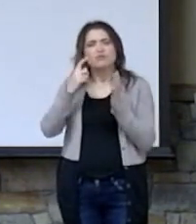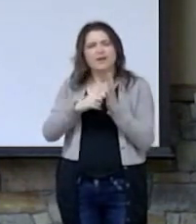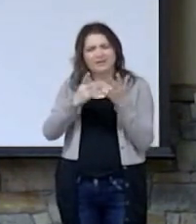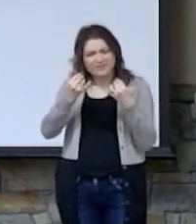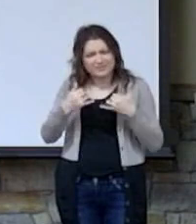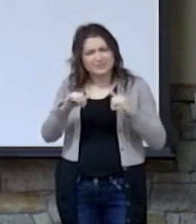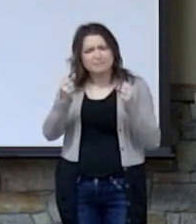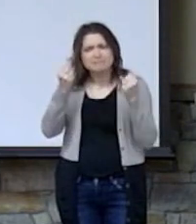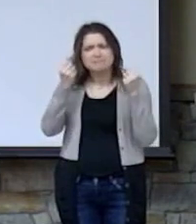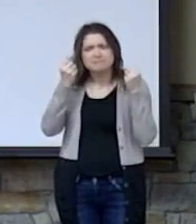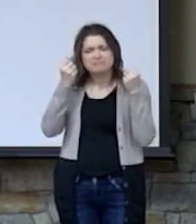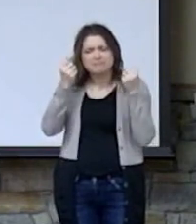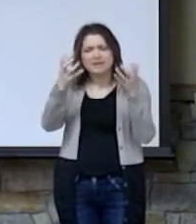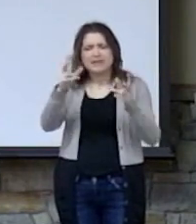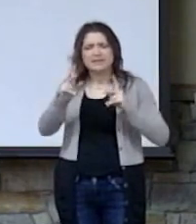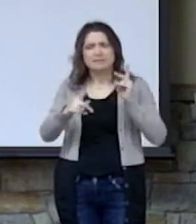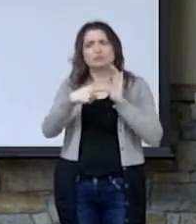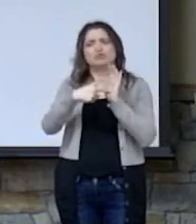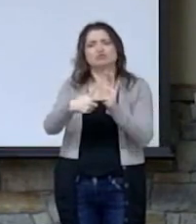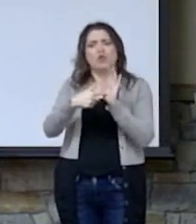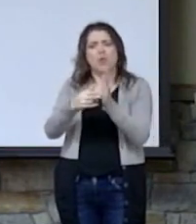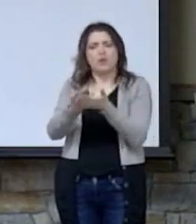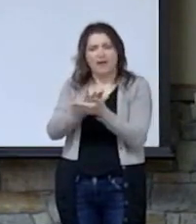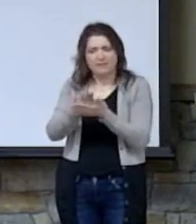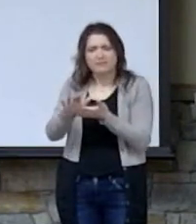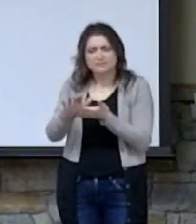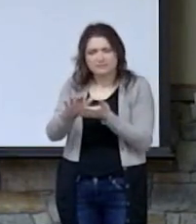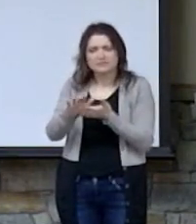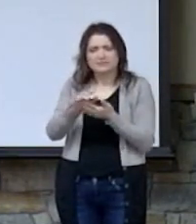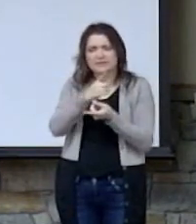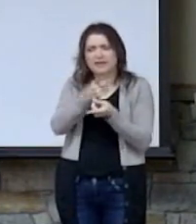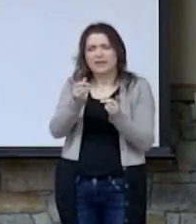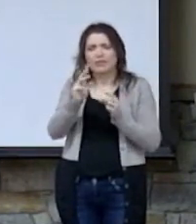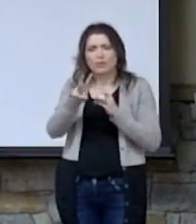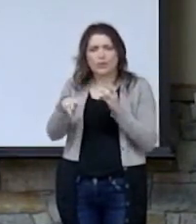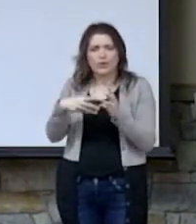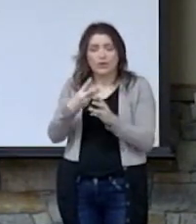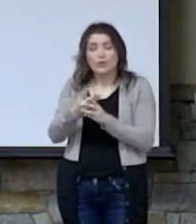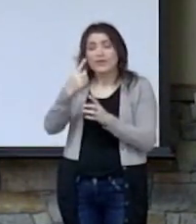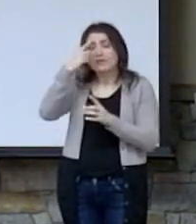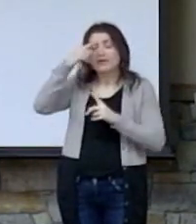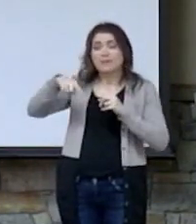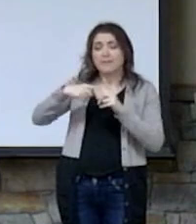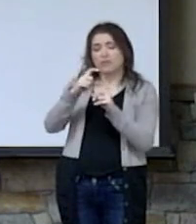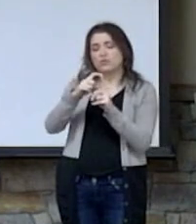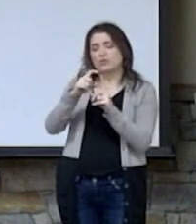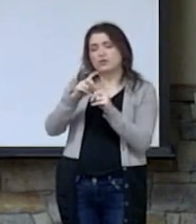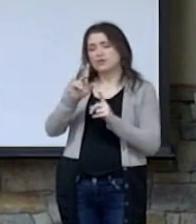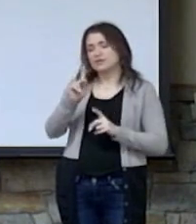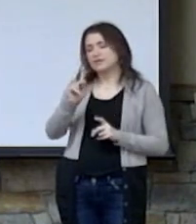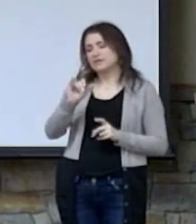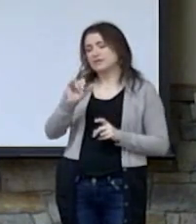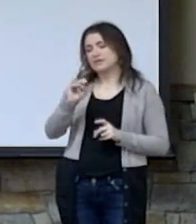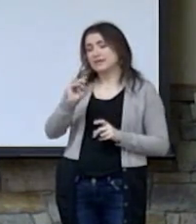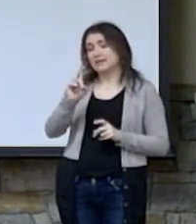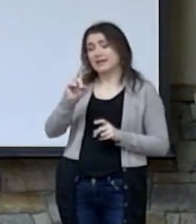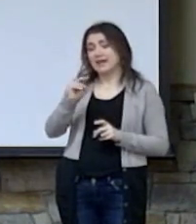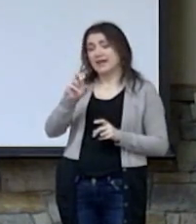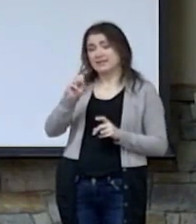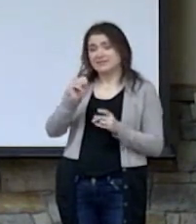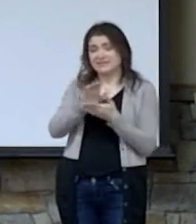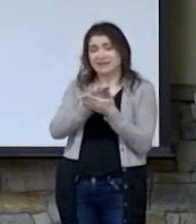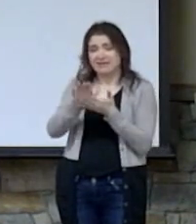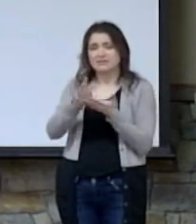show kindness in the world. But you think about that word kindness, and it's important to us in our spiritual lives.